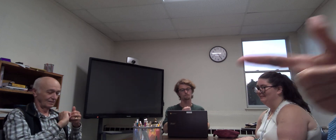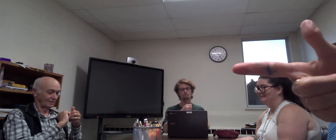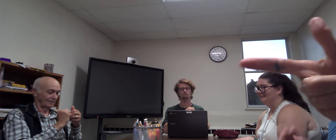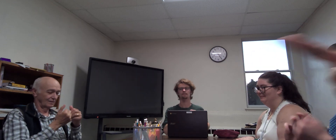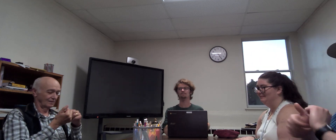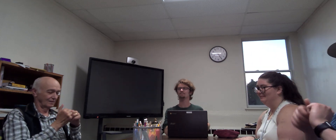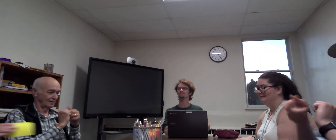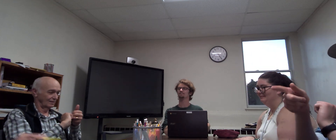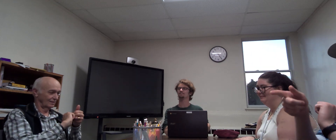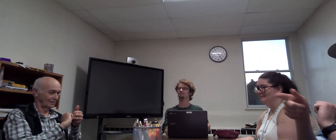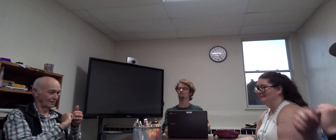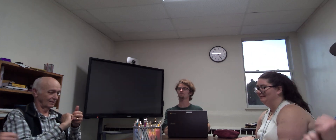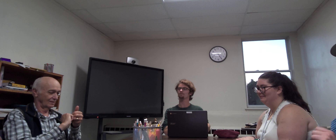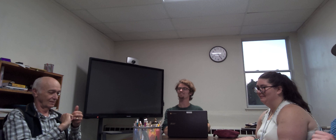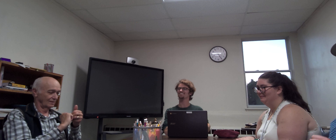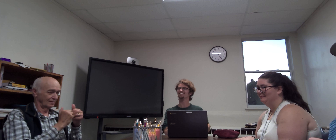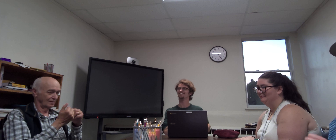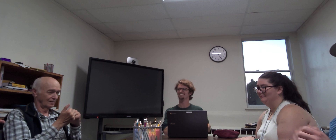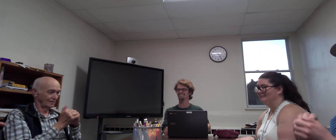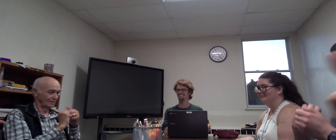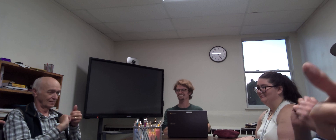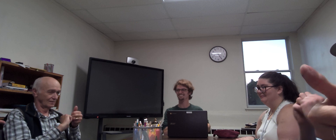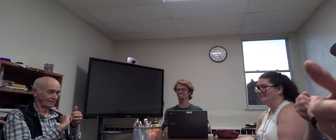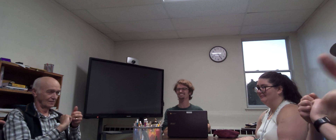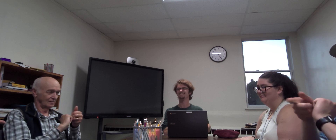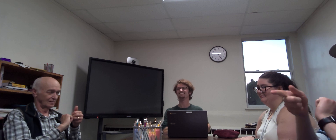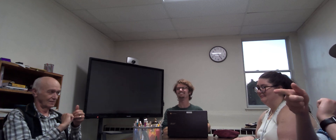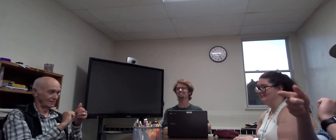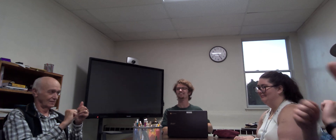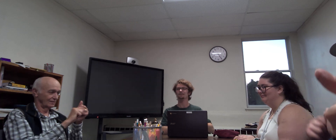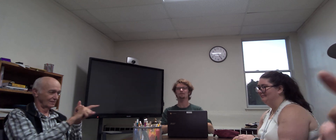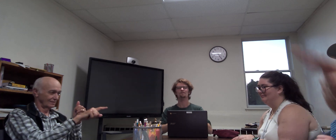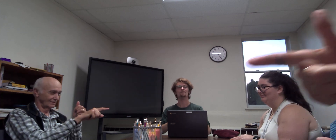How? You just taught me that one. How you?